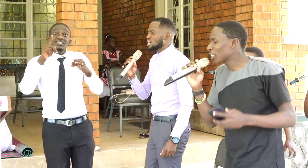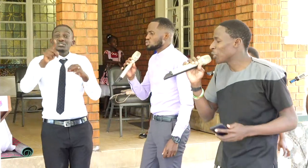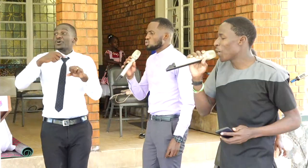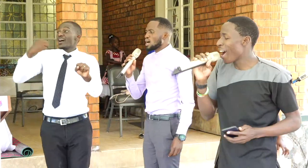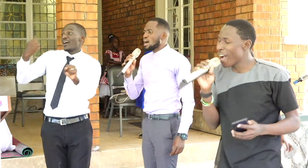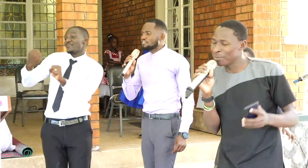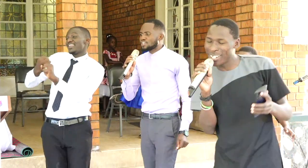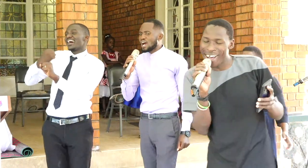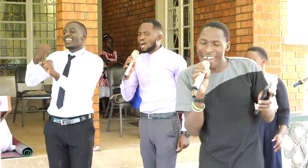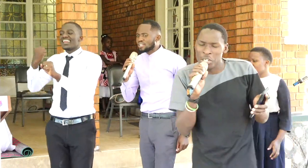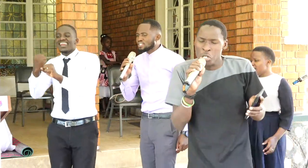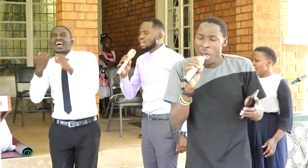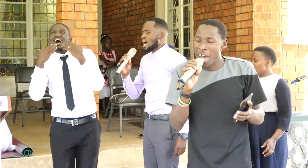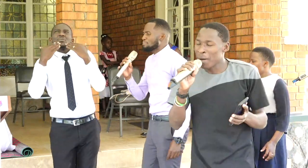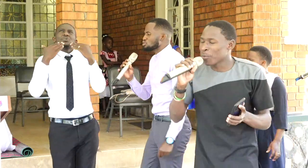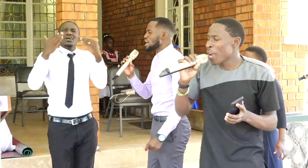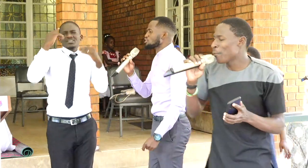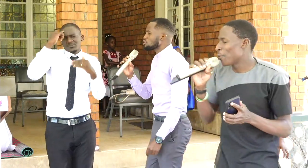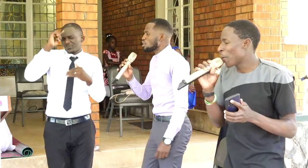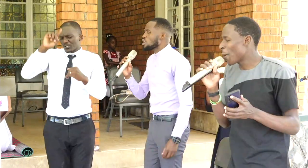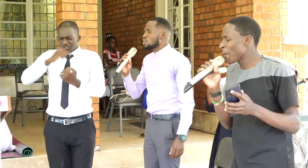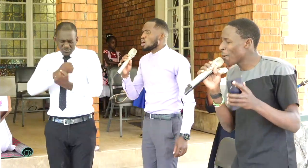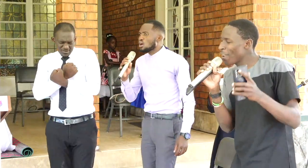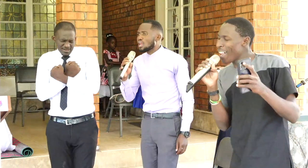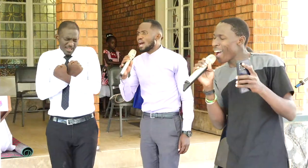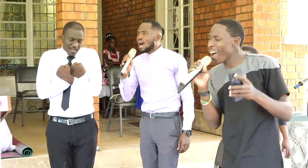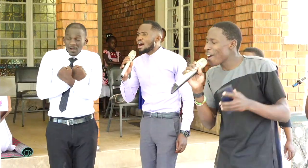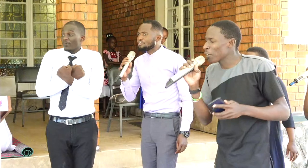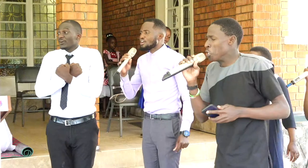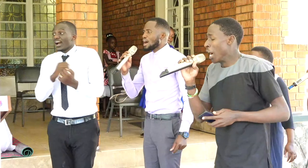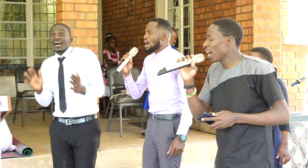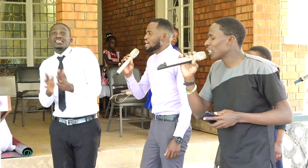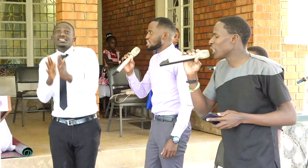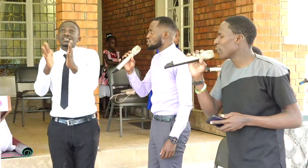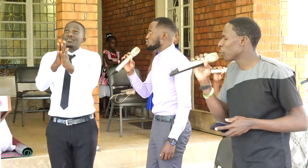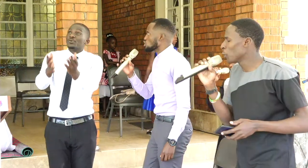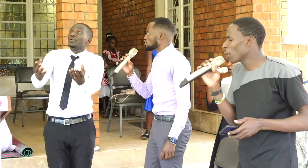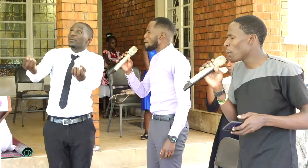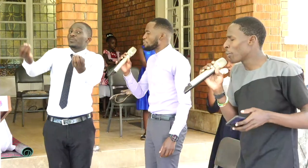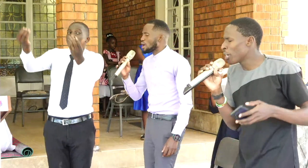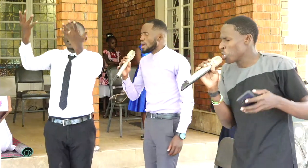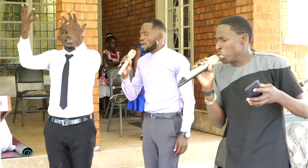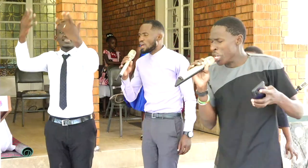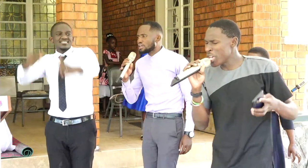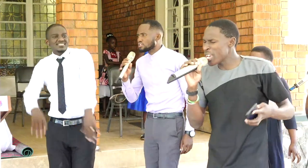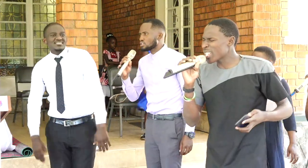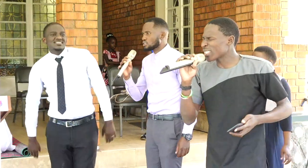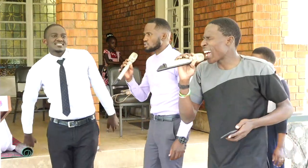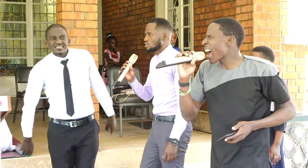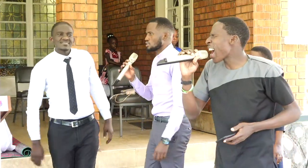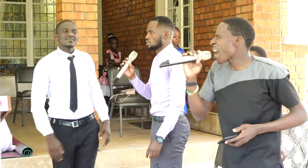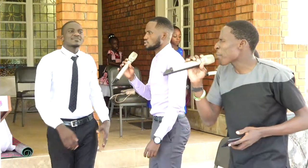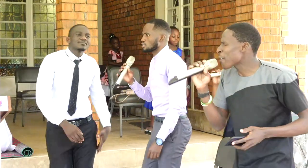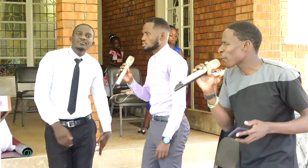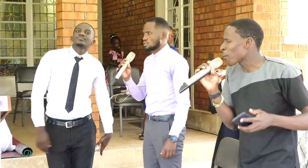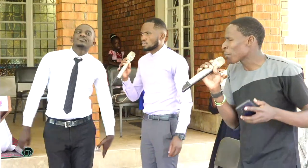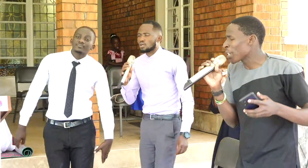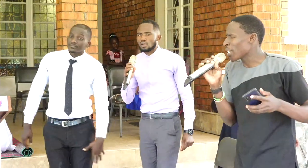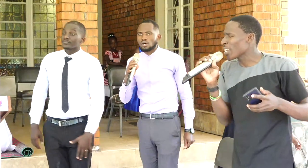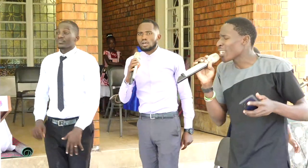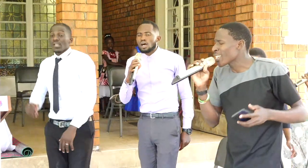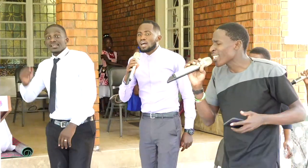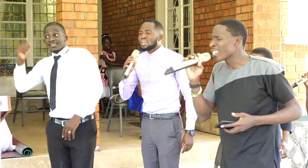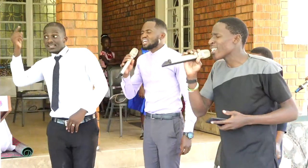All the things that you have done. I'm grateful for your love. I'll give you the praise. It is coming from